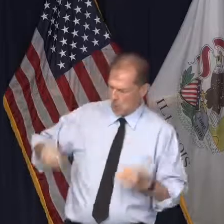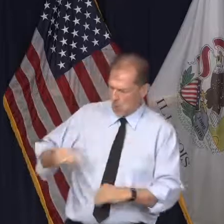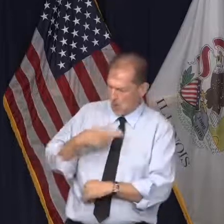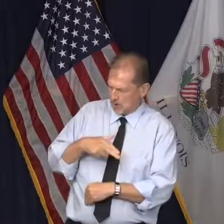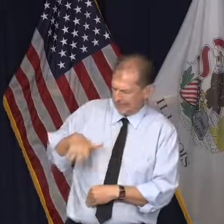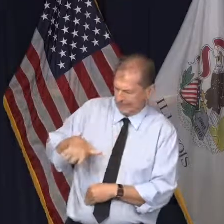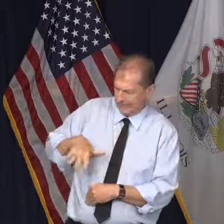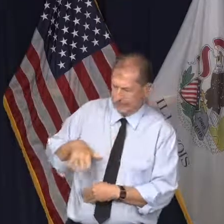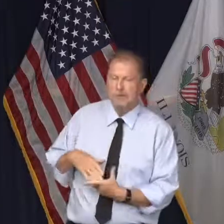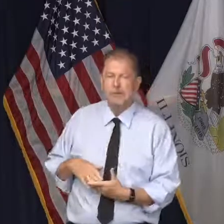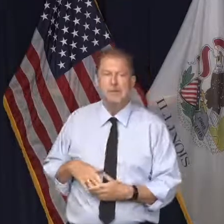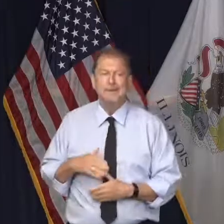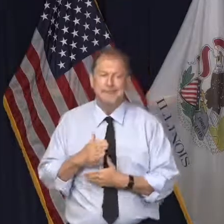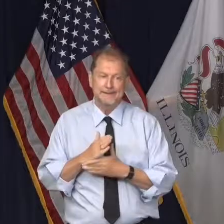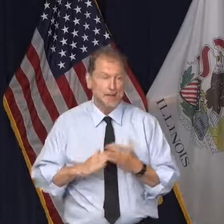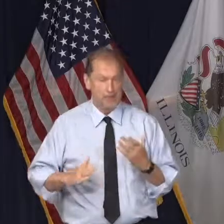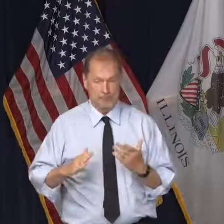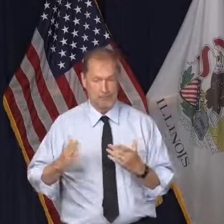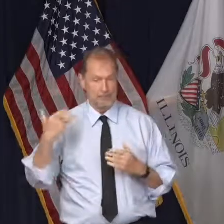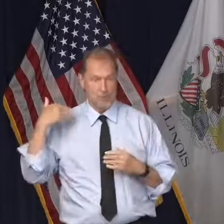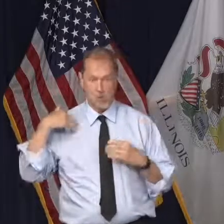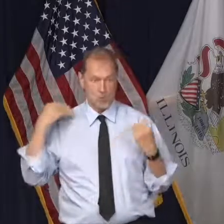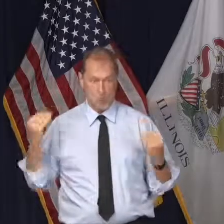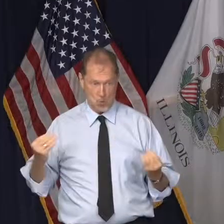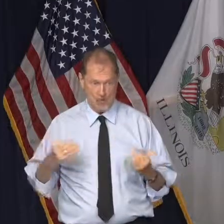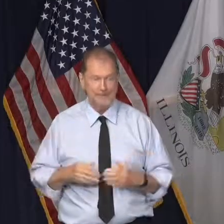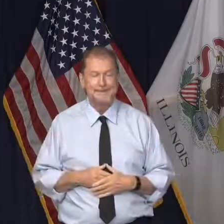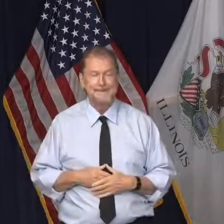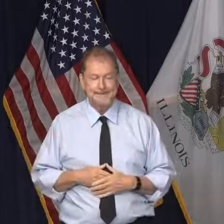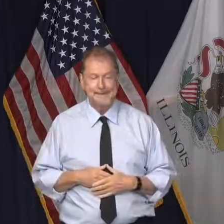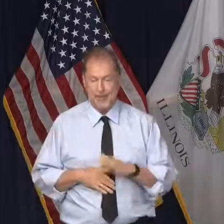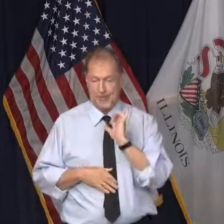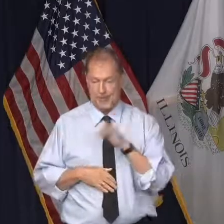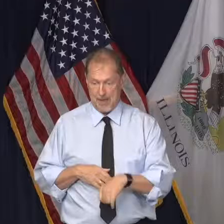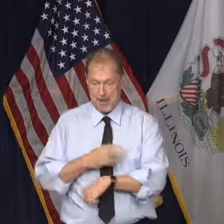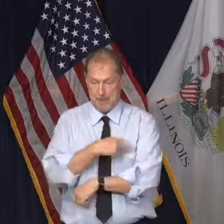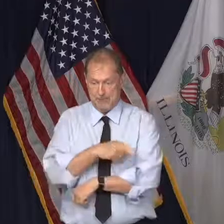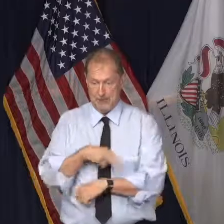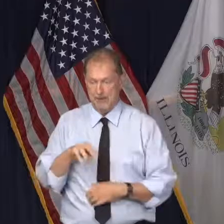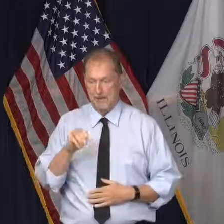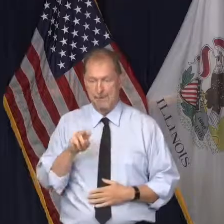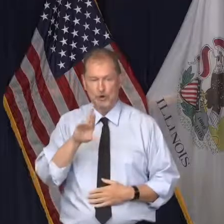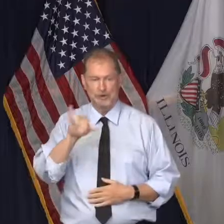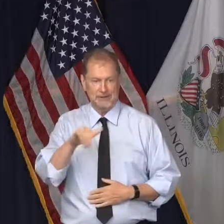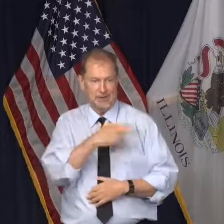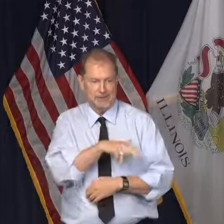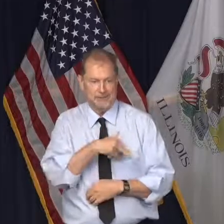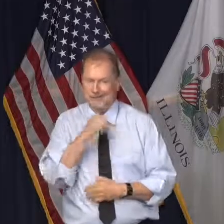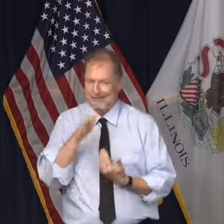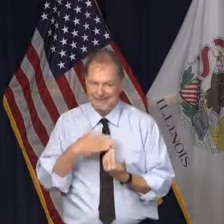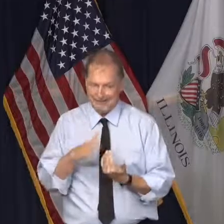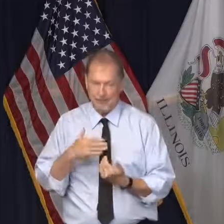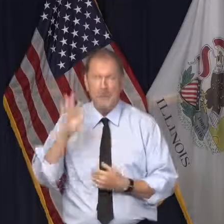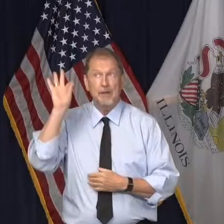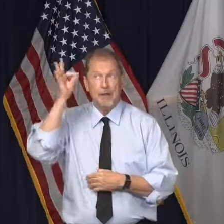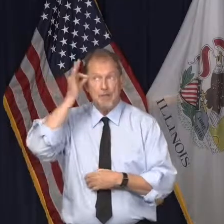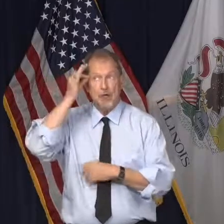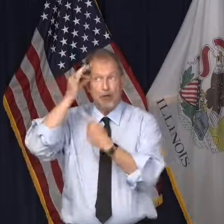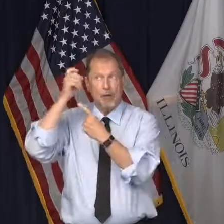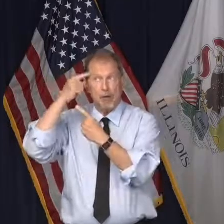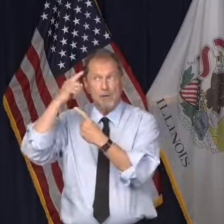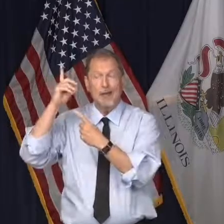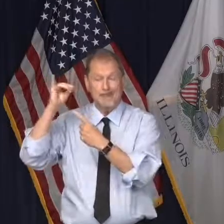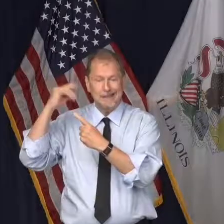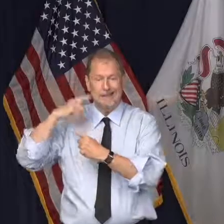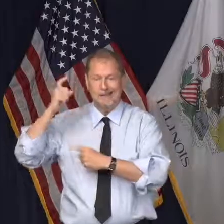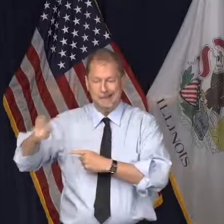when it comes to health care. It is very challenging in this environment for hospitals. The federal government has provided direct